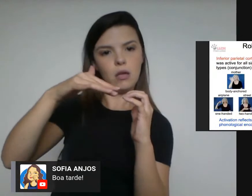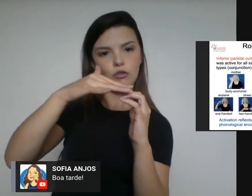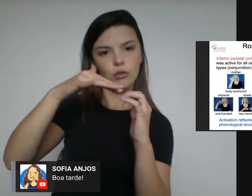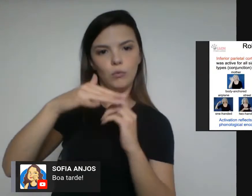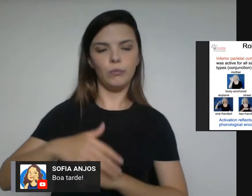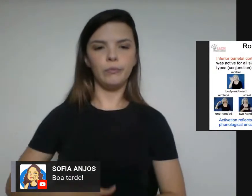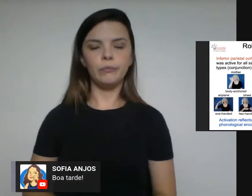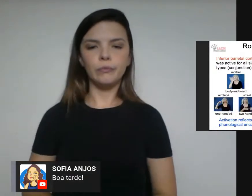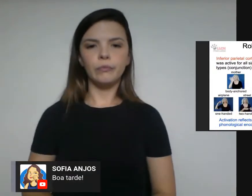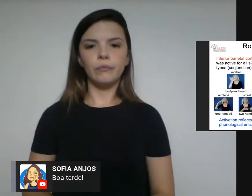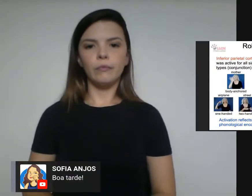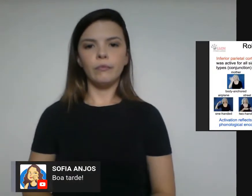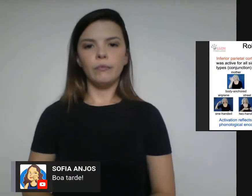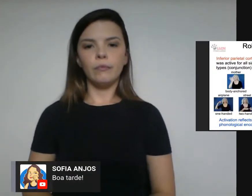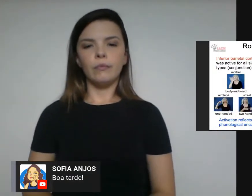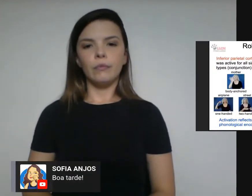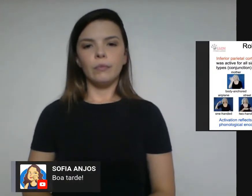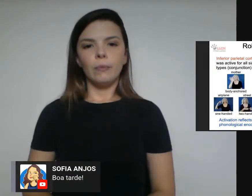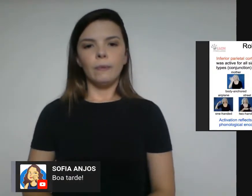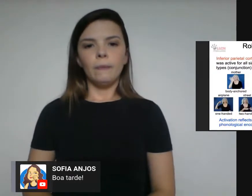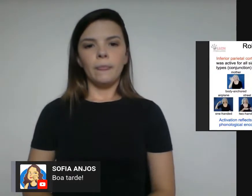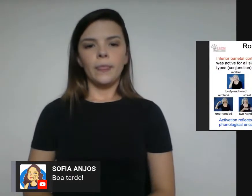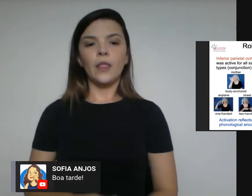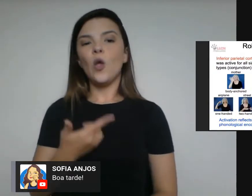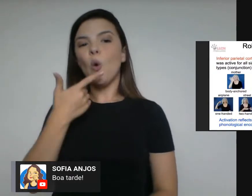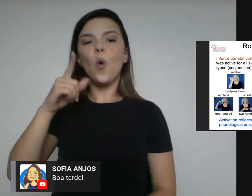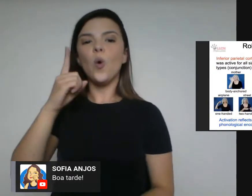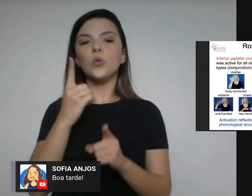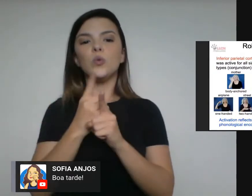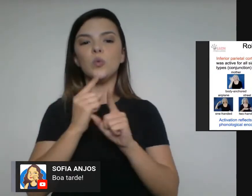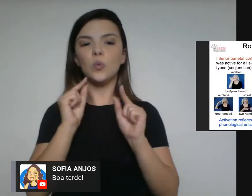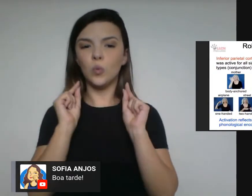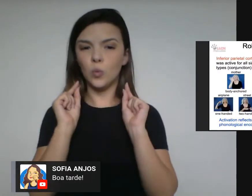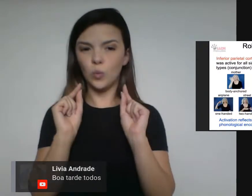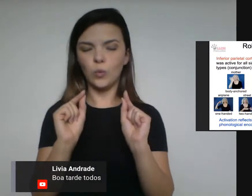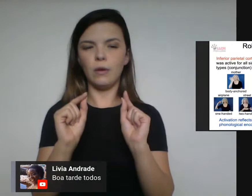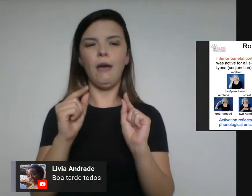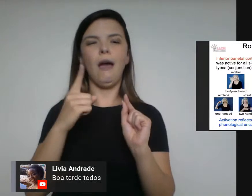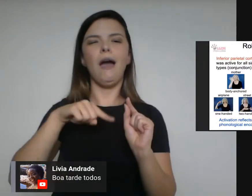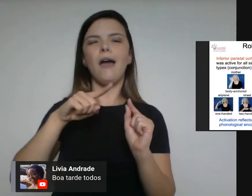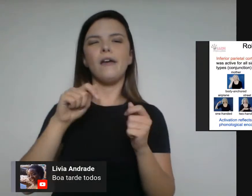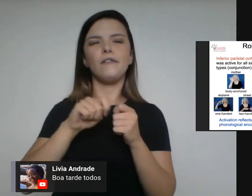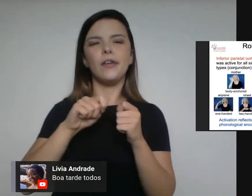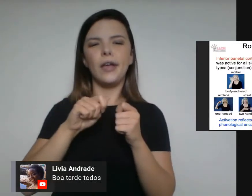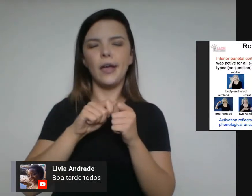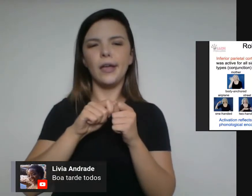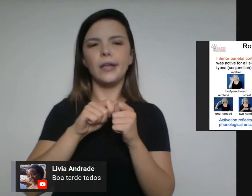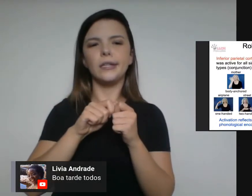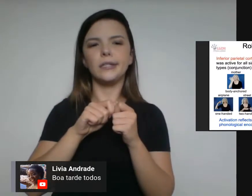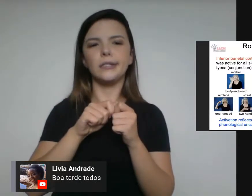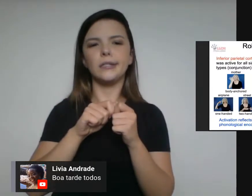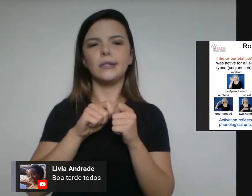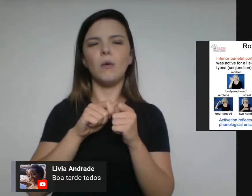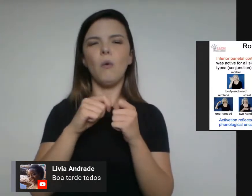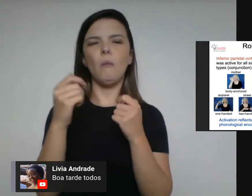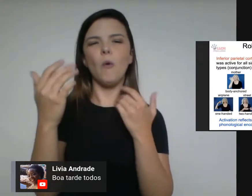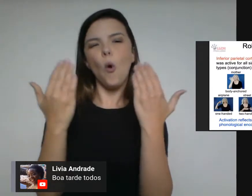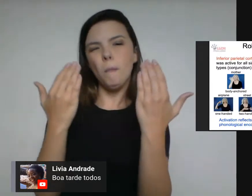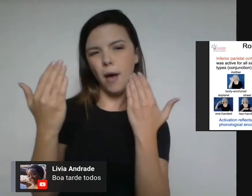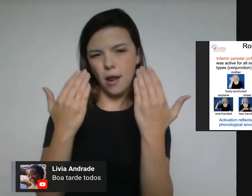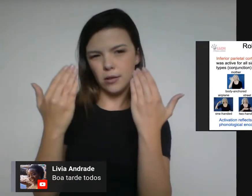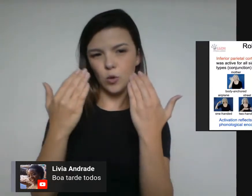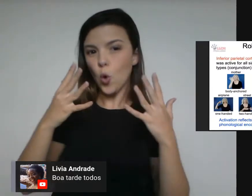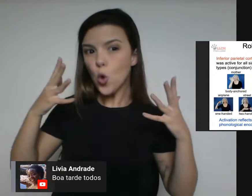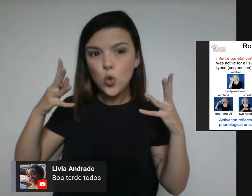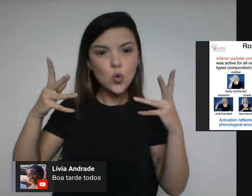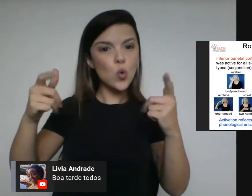The other thing we found, I think, that was particularly interesting was when we did a conjunction, that is an overlapping analysis, with all of the sign